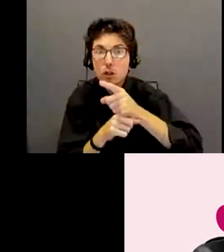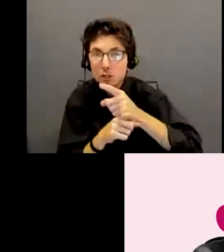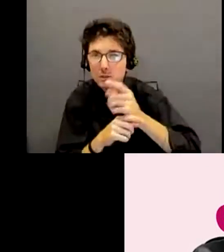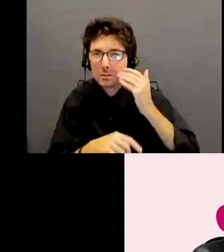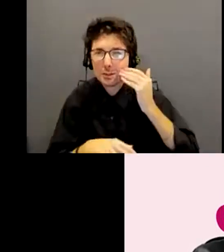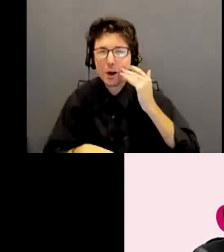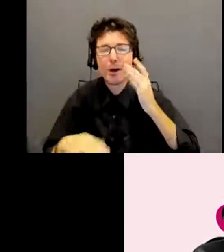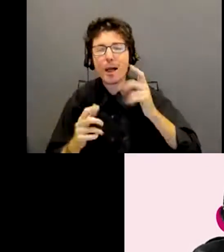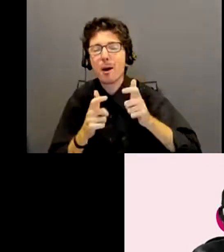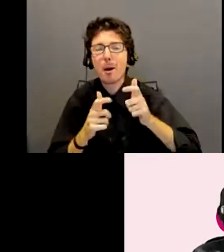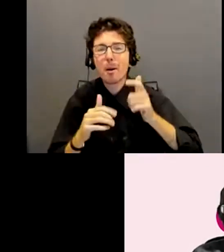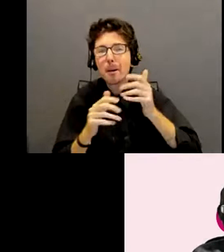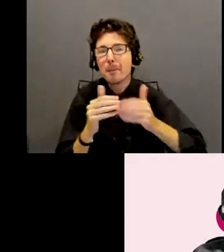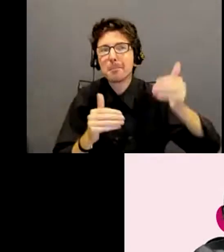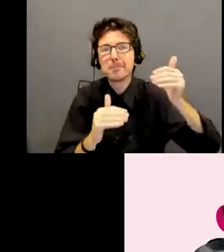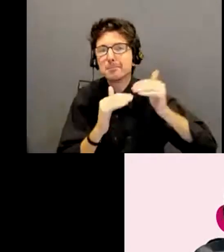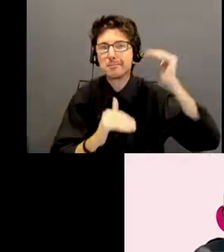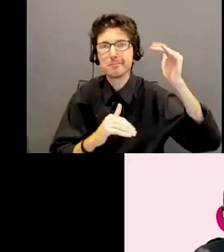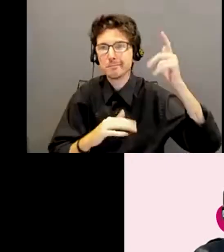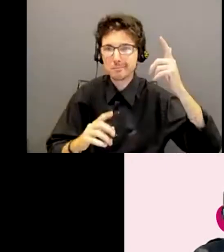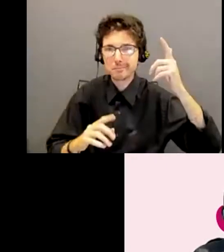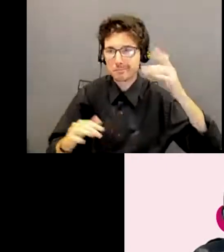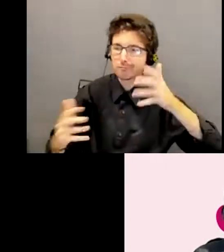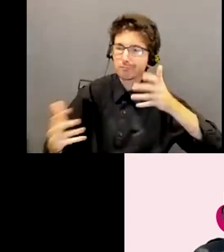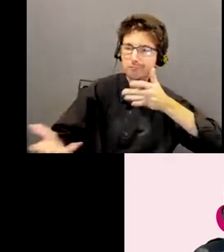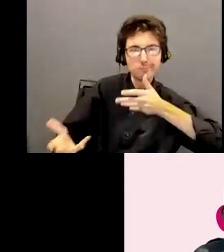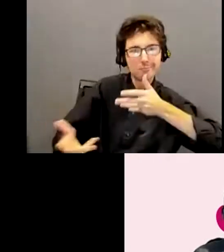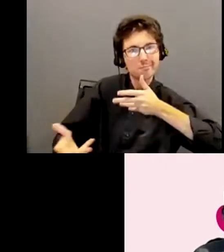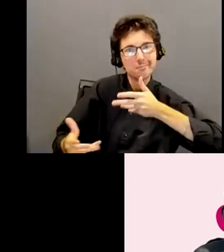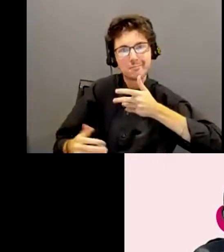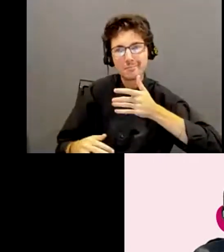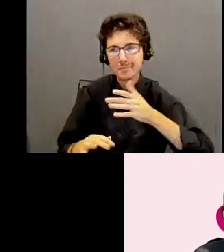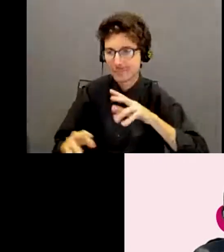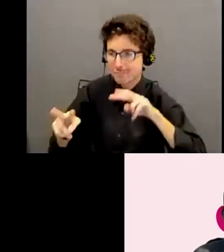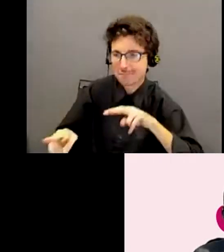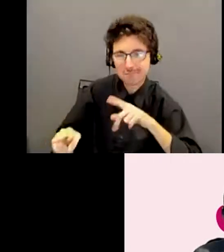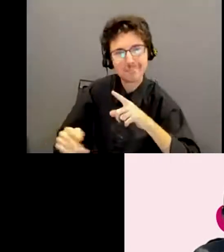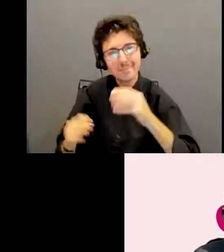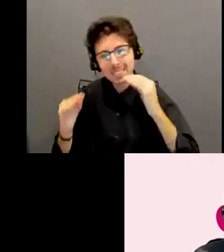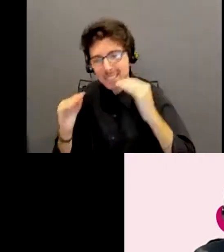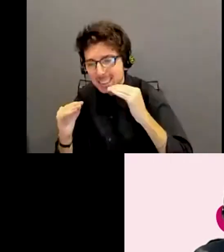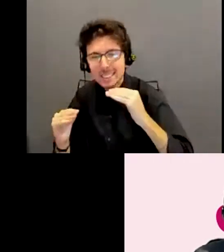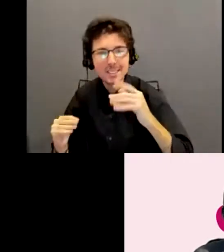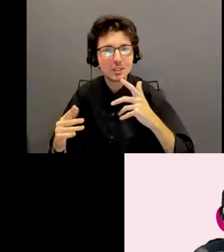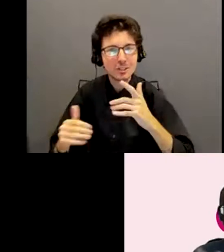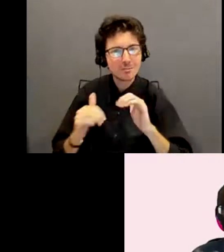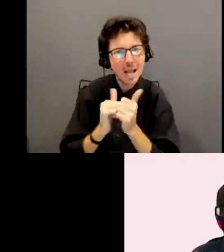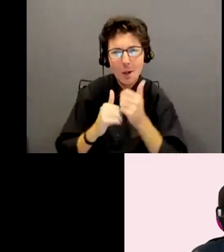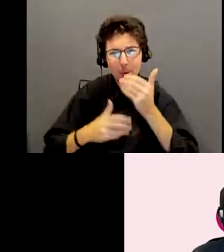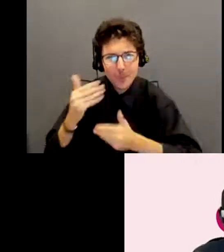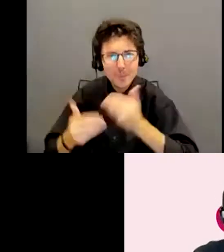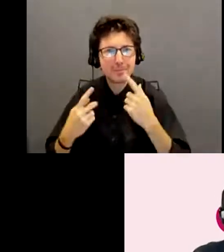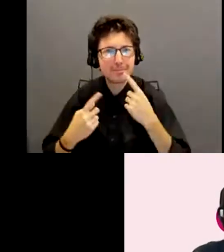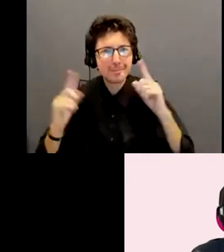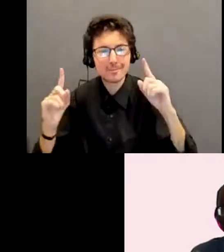deal with disability, and we teach them on a weekly basis how to do it. The name